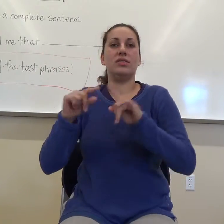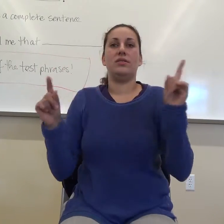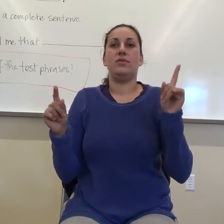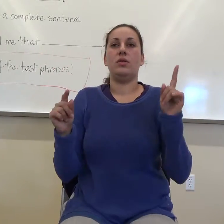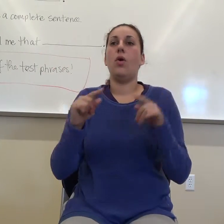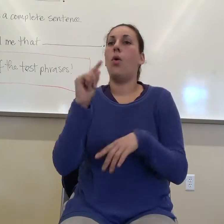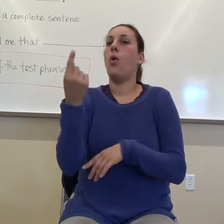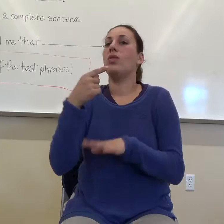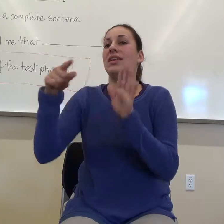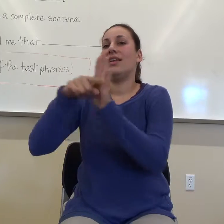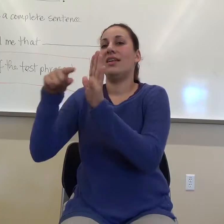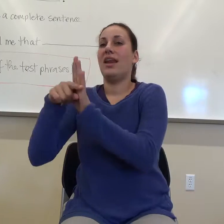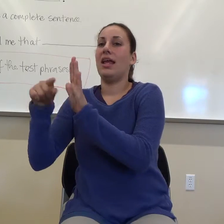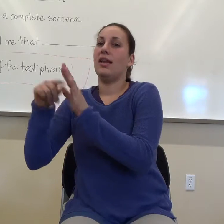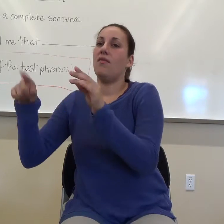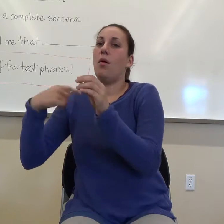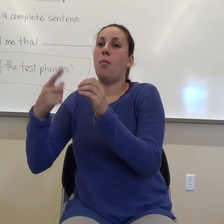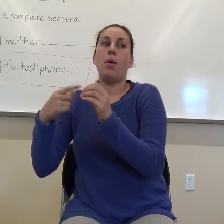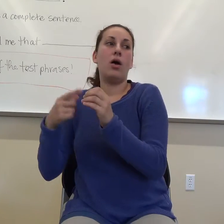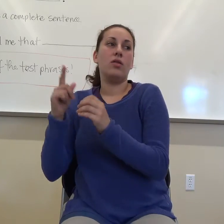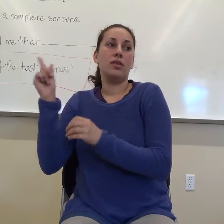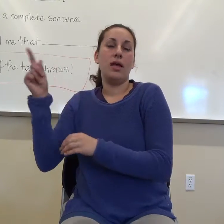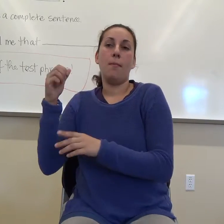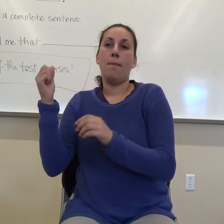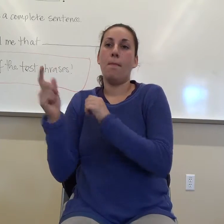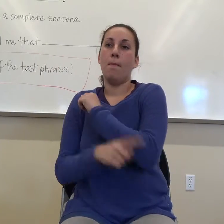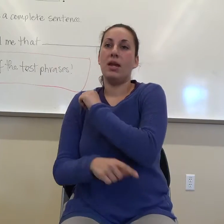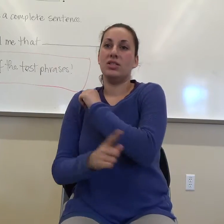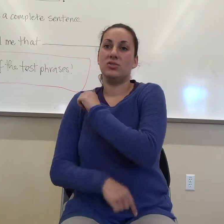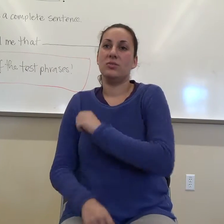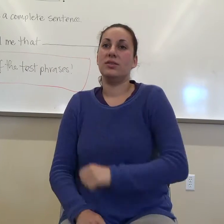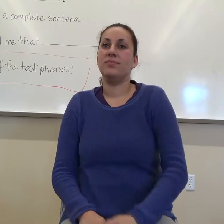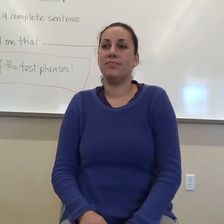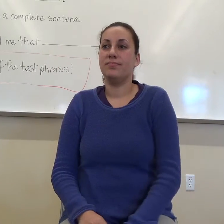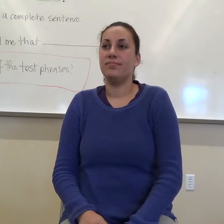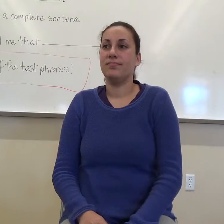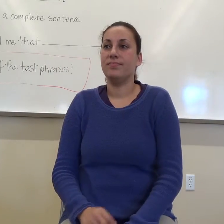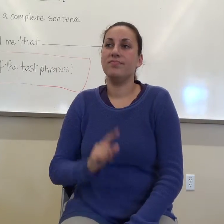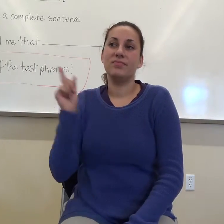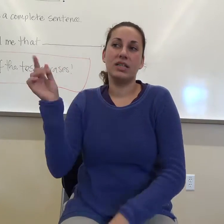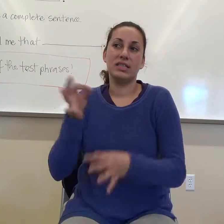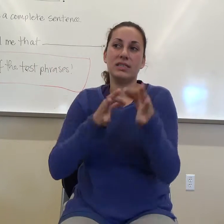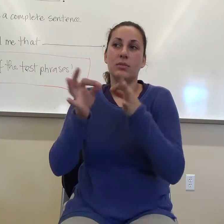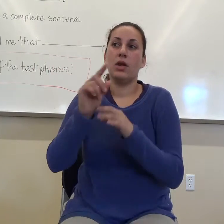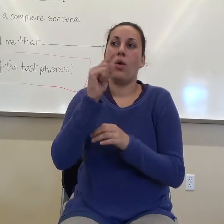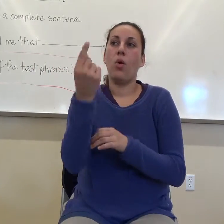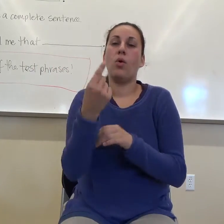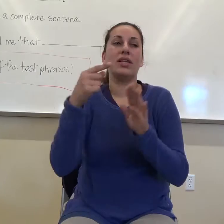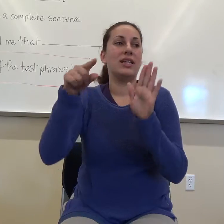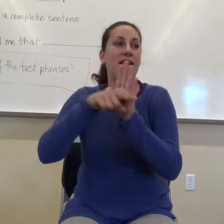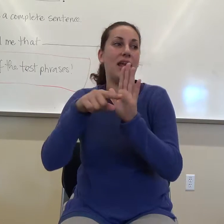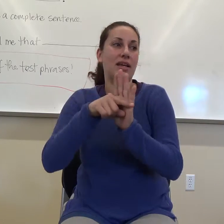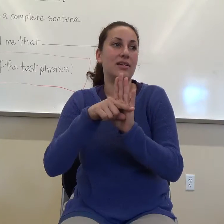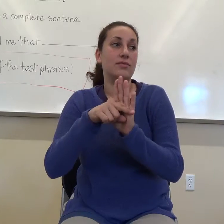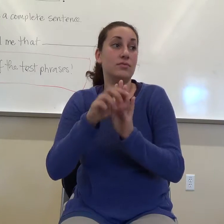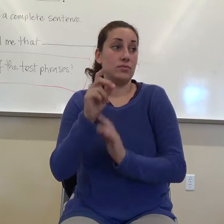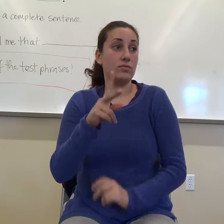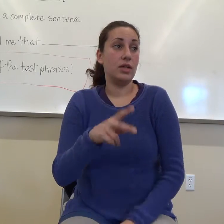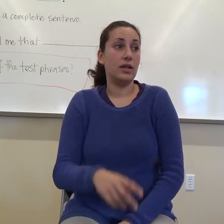the cons. Okay. Yeah, so again, be sure that you understand what you're making a list of. It's not